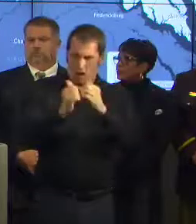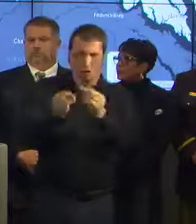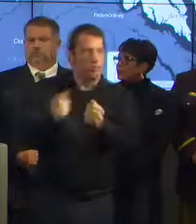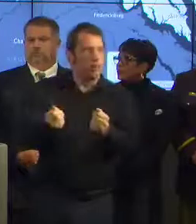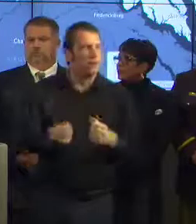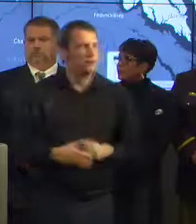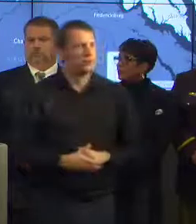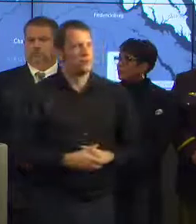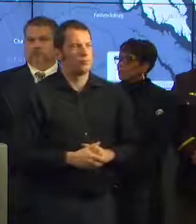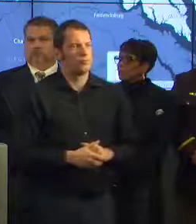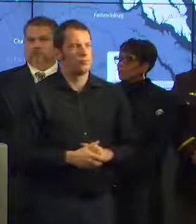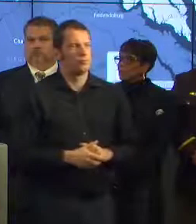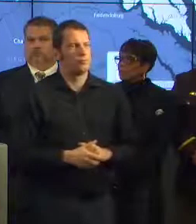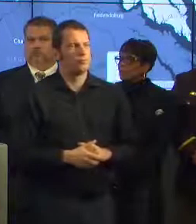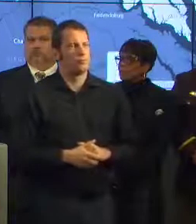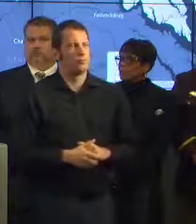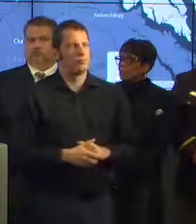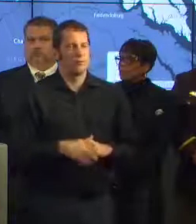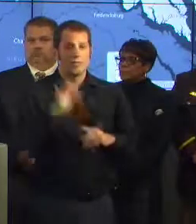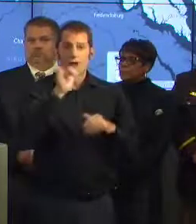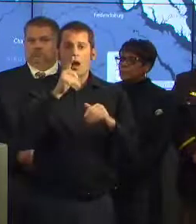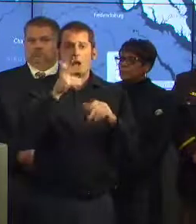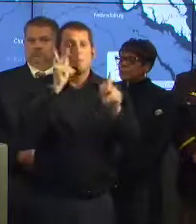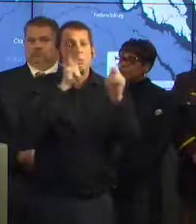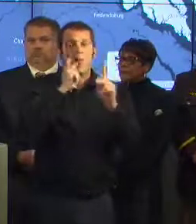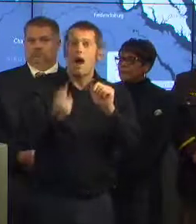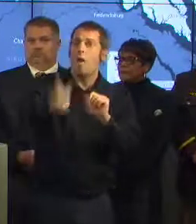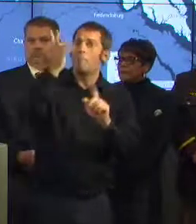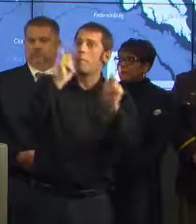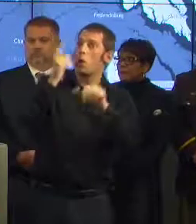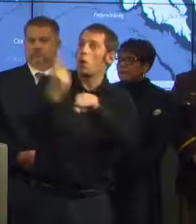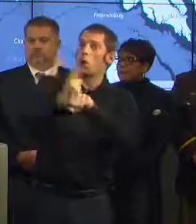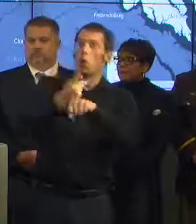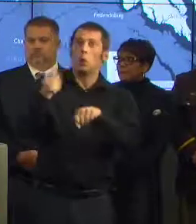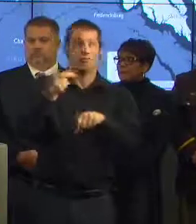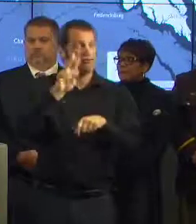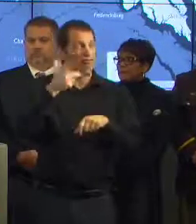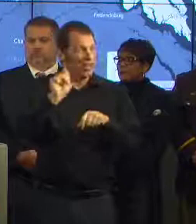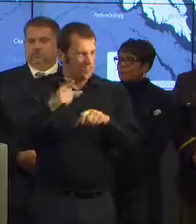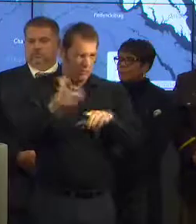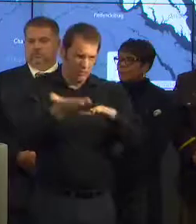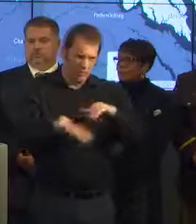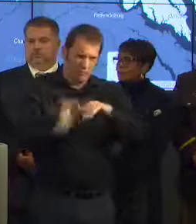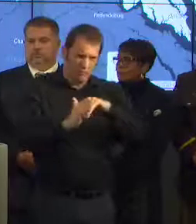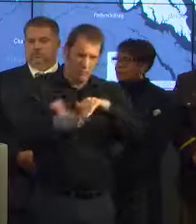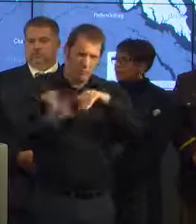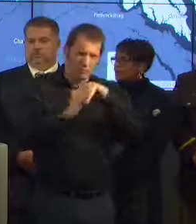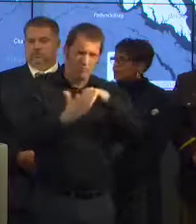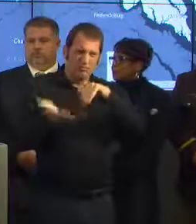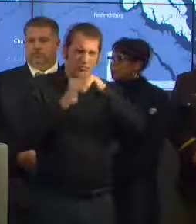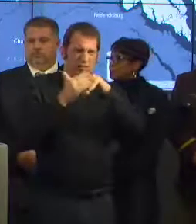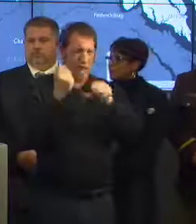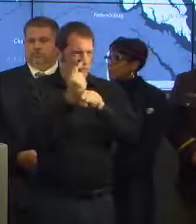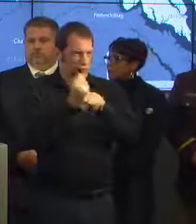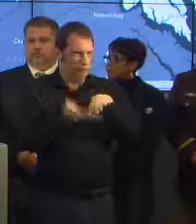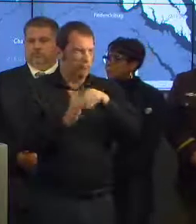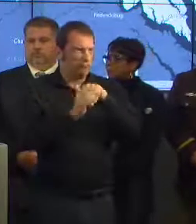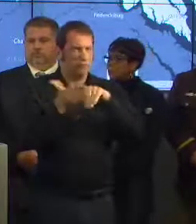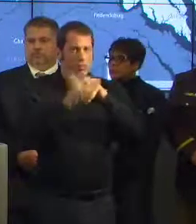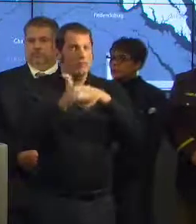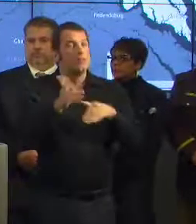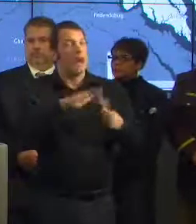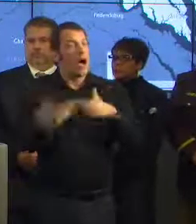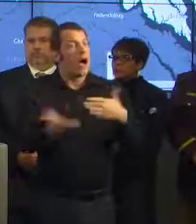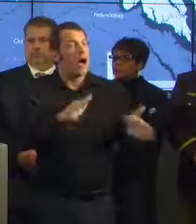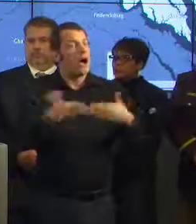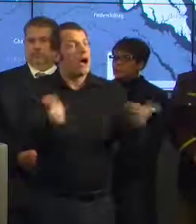are climbing. And as they climb exponentially every year, so does the death toll.